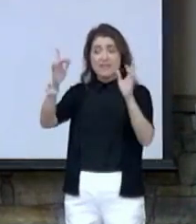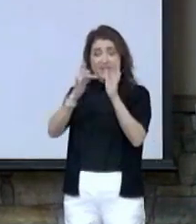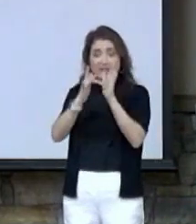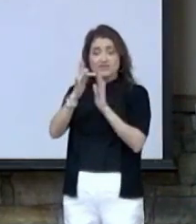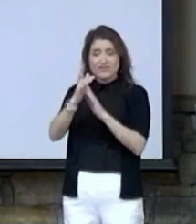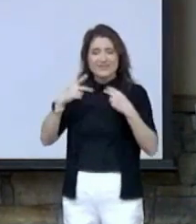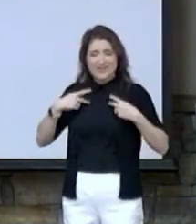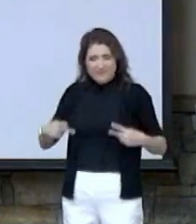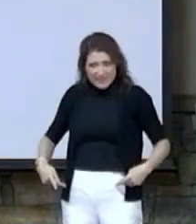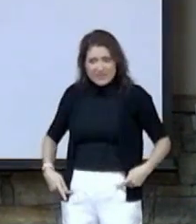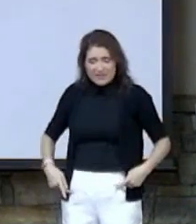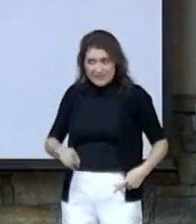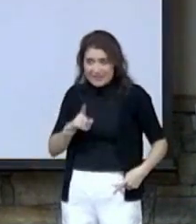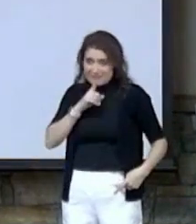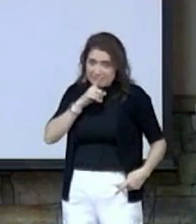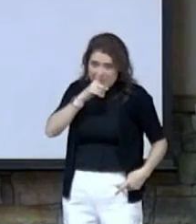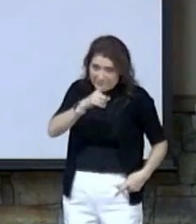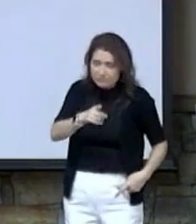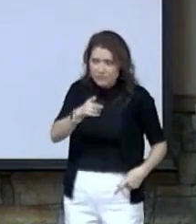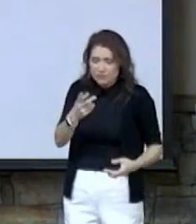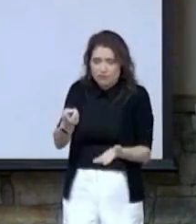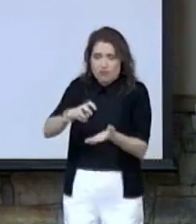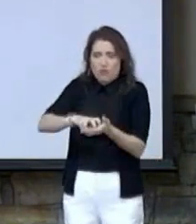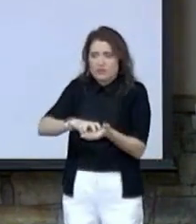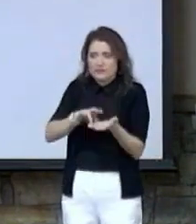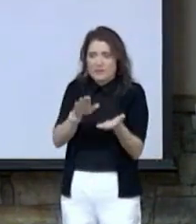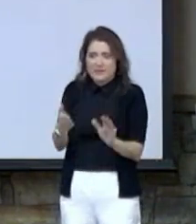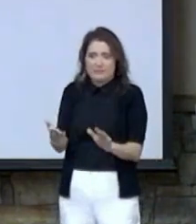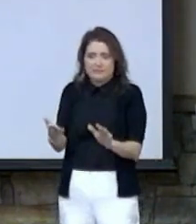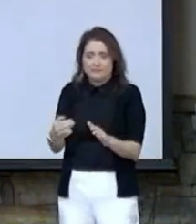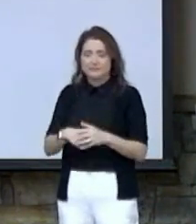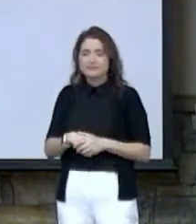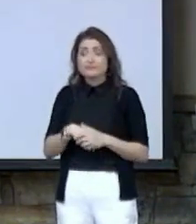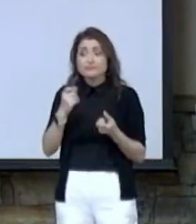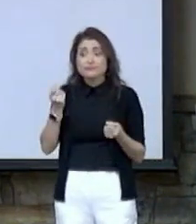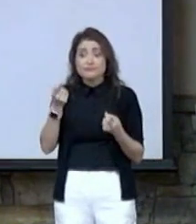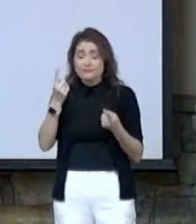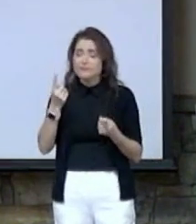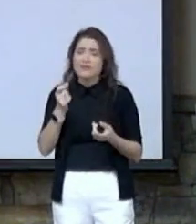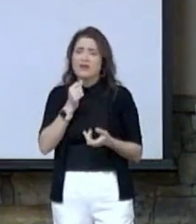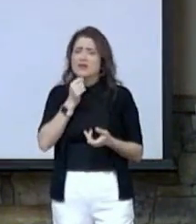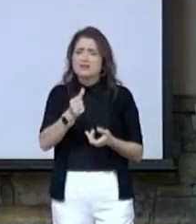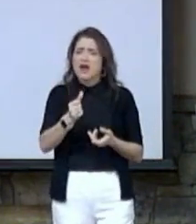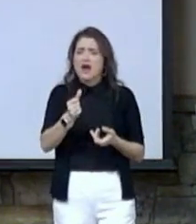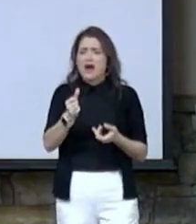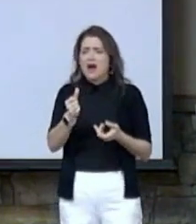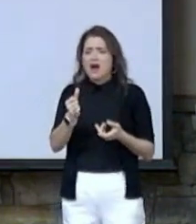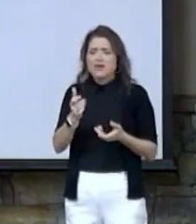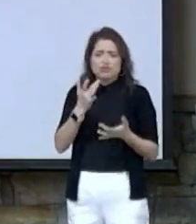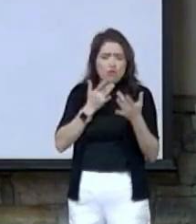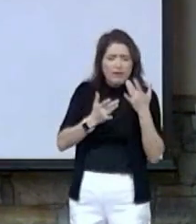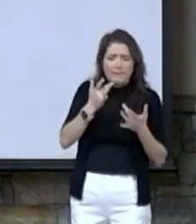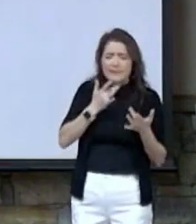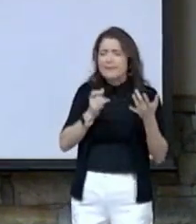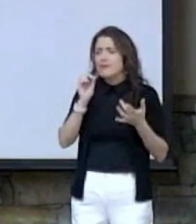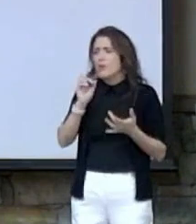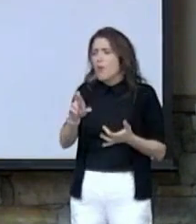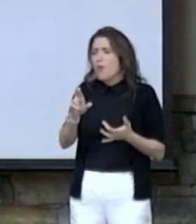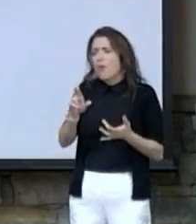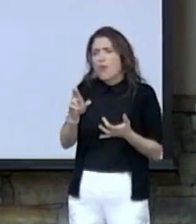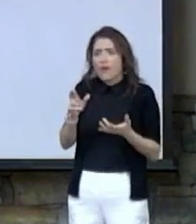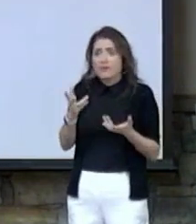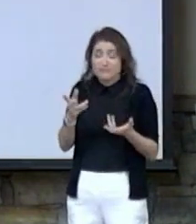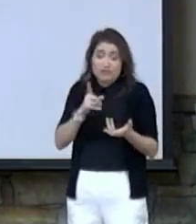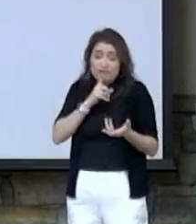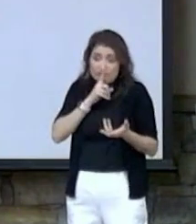literally rose from the dead. In fact, it's not a shortcoming or trivial to say that